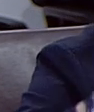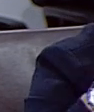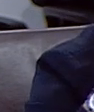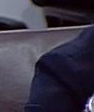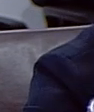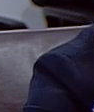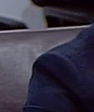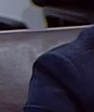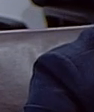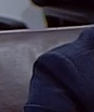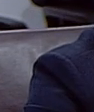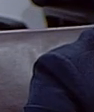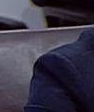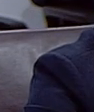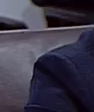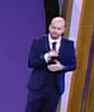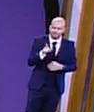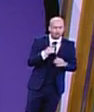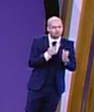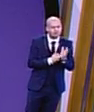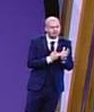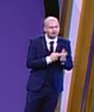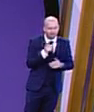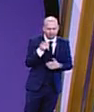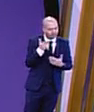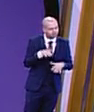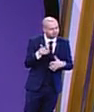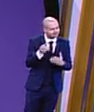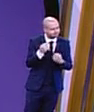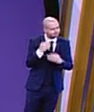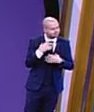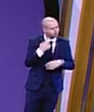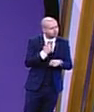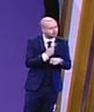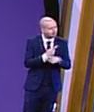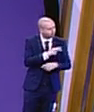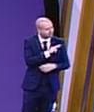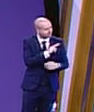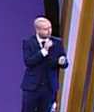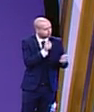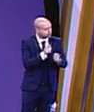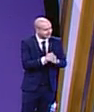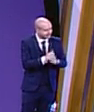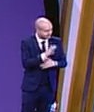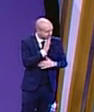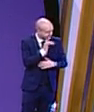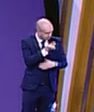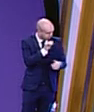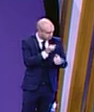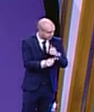And with a lot of information on reasonable adjustment and how that could be done. So maybe you're best to start answering Mary's question.